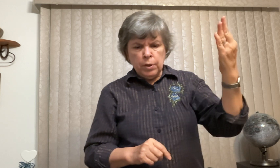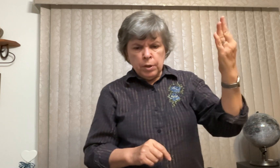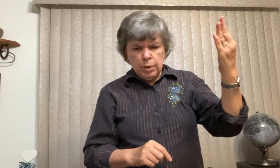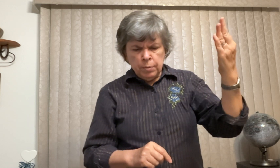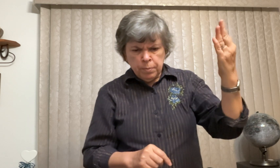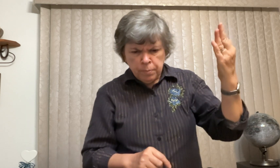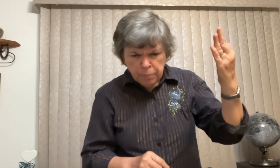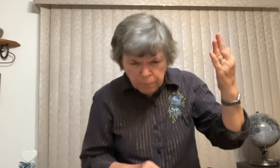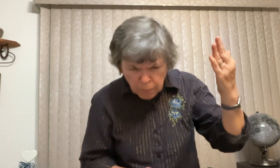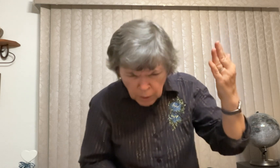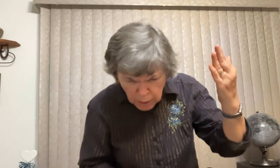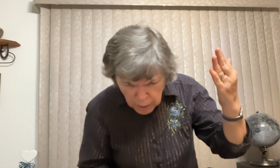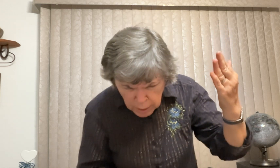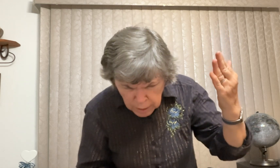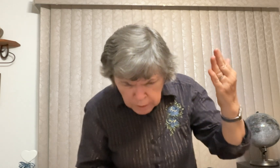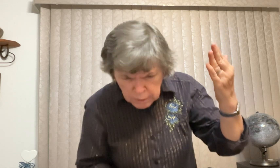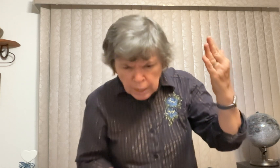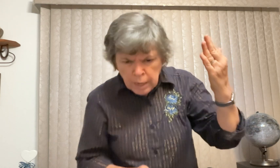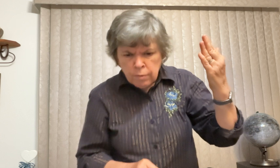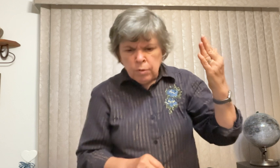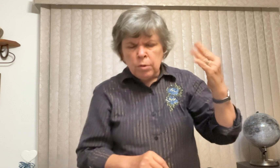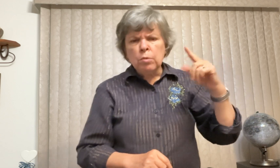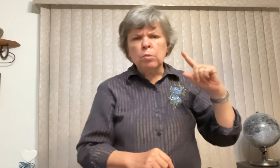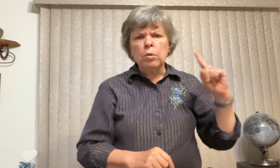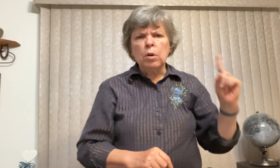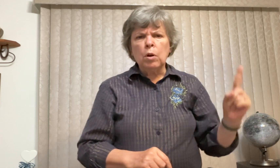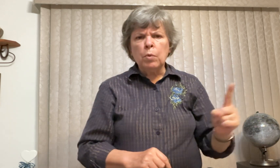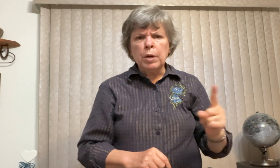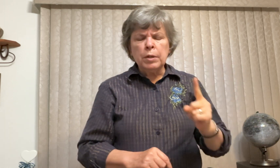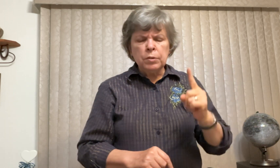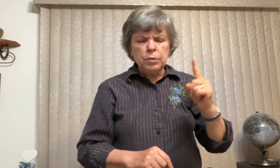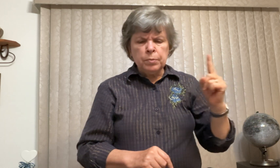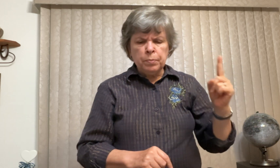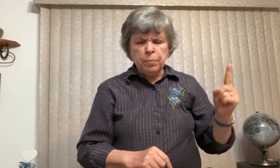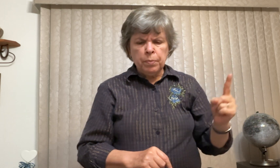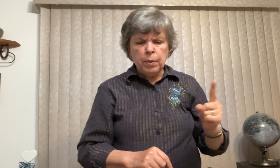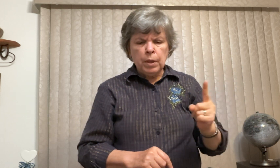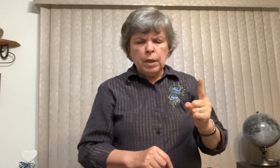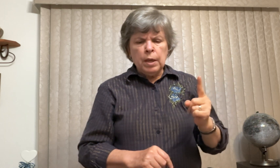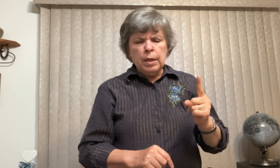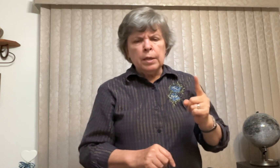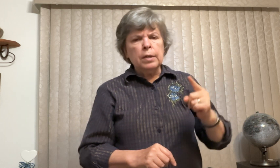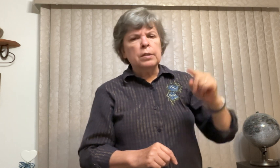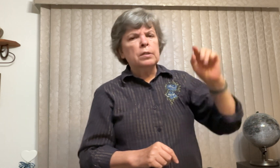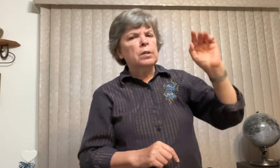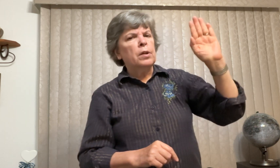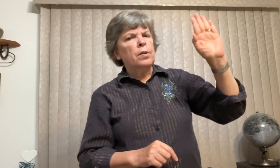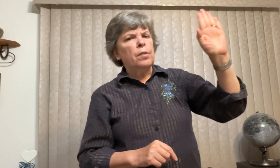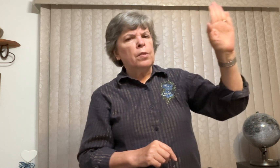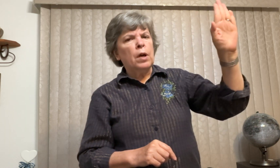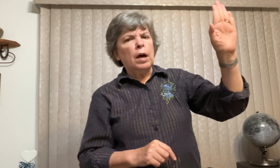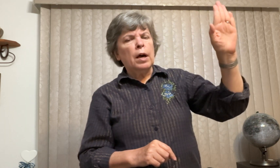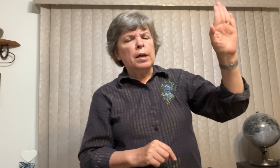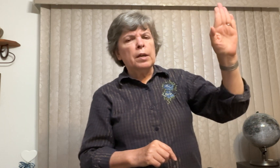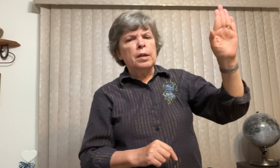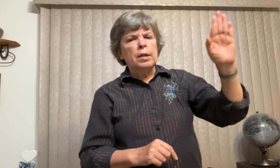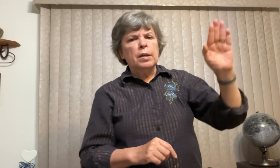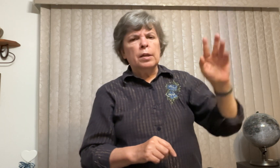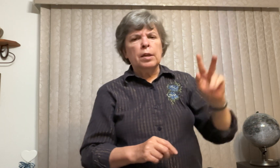thee is ever or always in thy